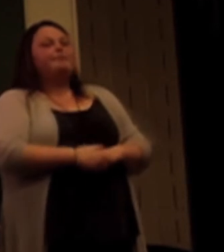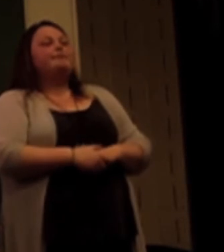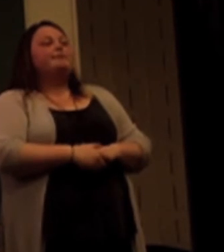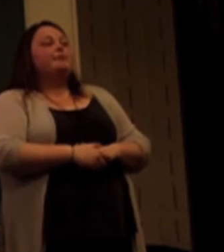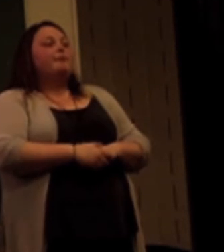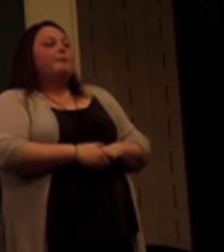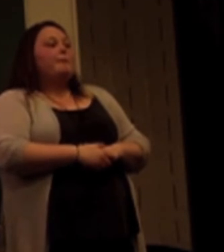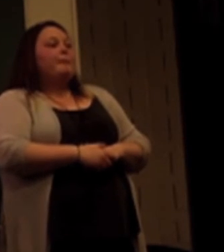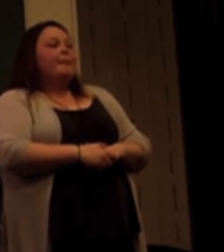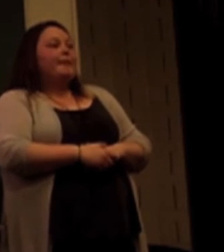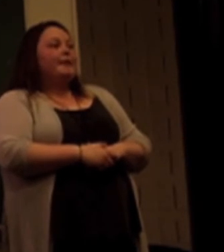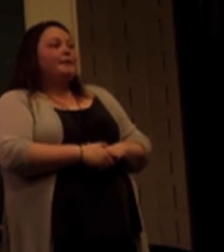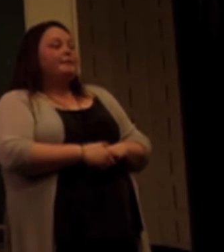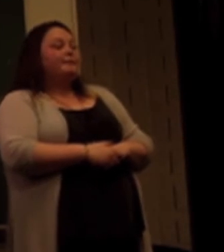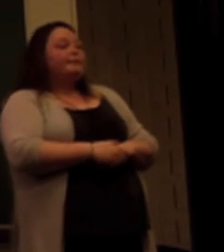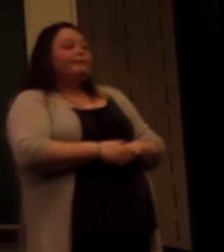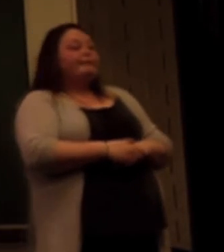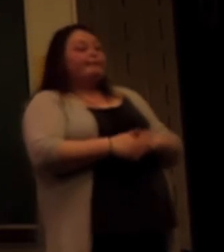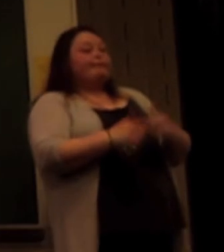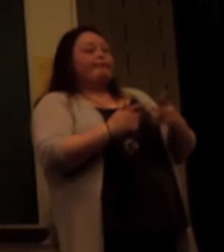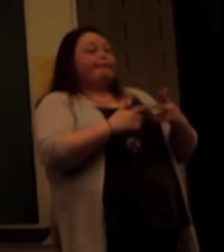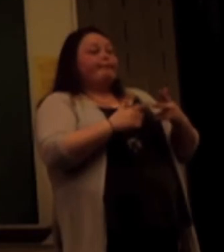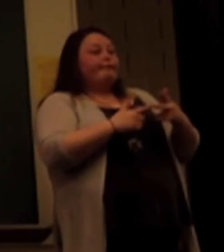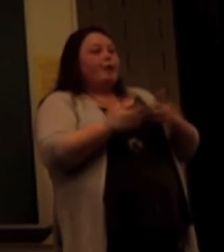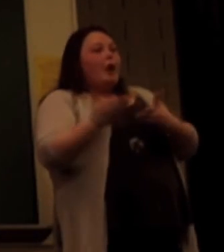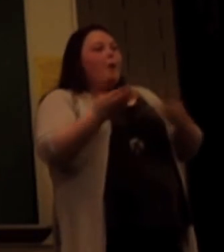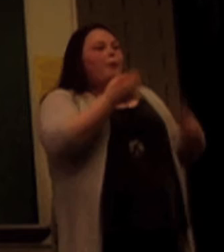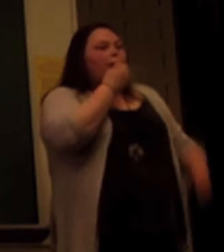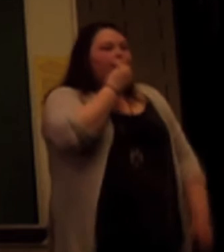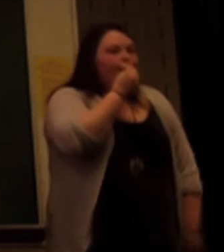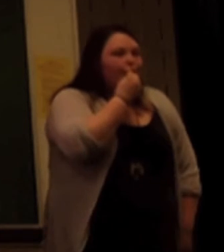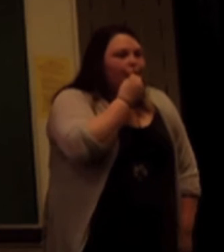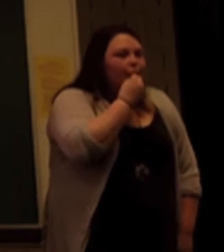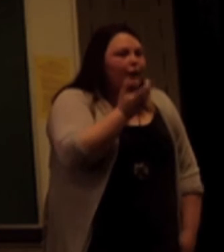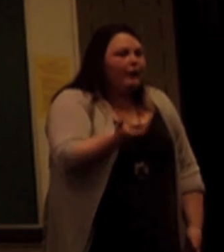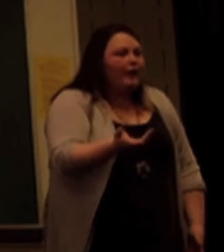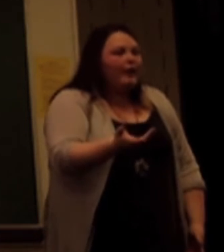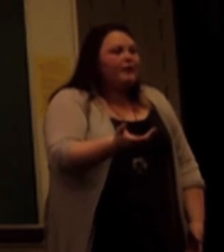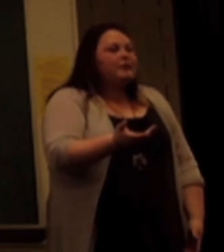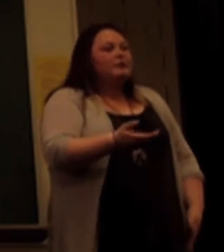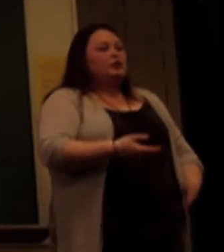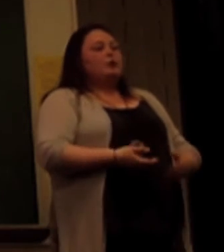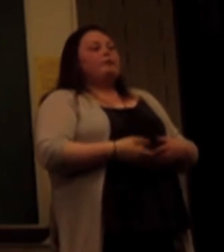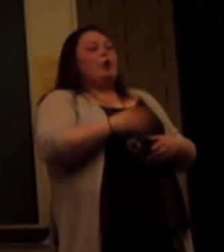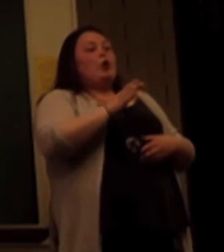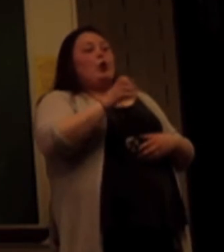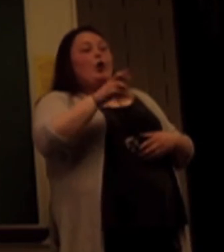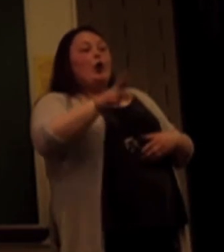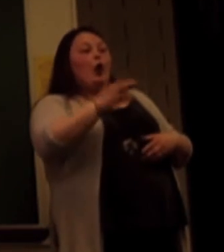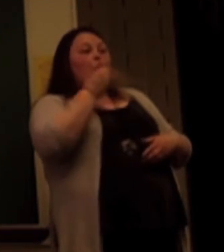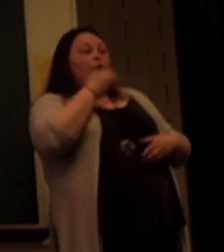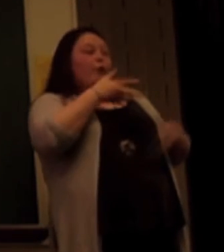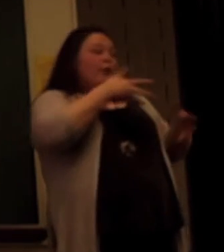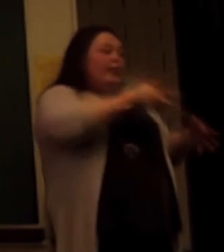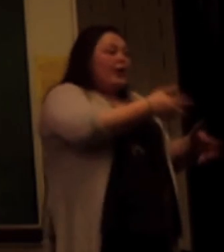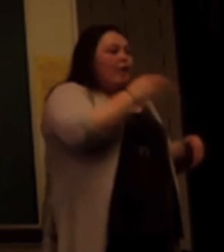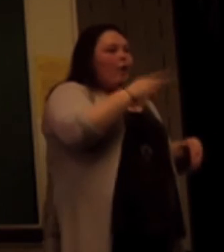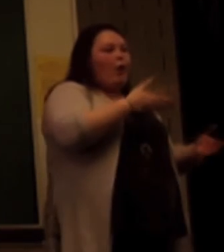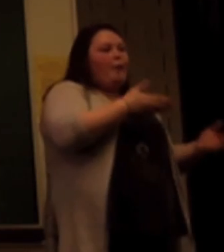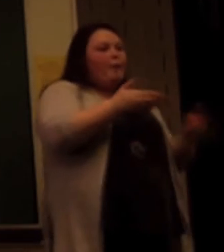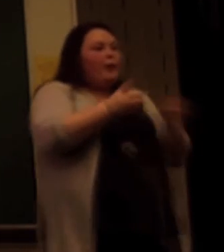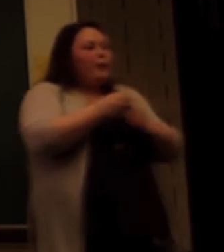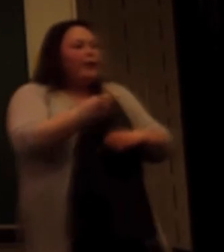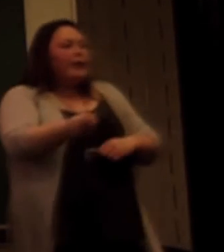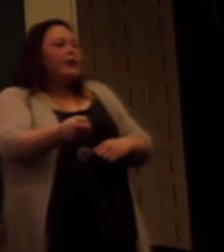because I feel like you don't think about this, but you're spending most of your time in your car, so you need something that you can just like kind of grab and eat and when you're in between things, and